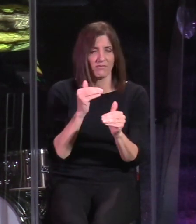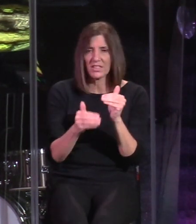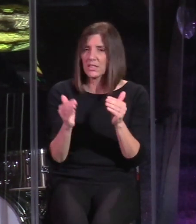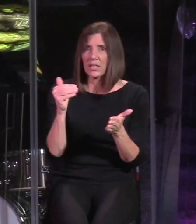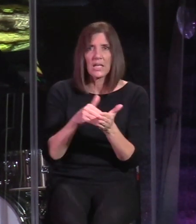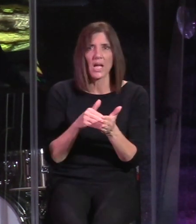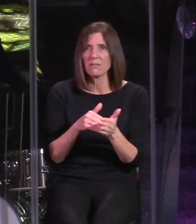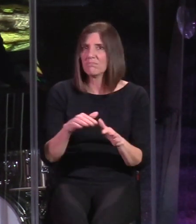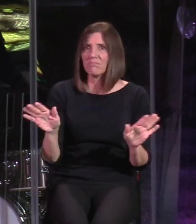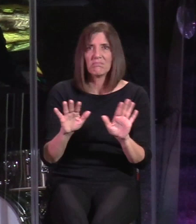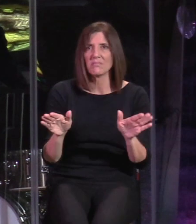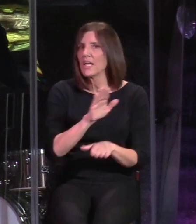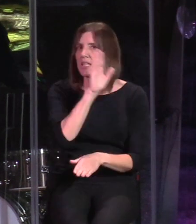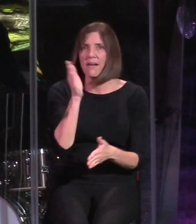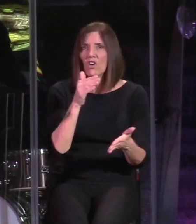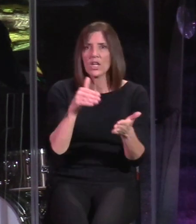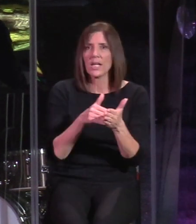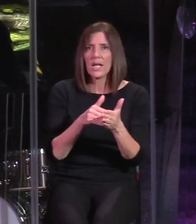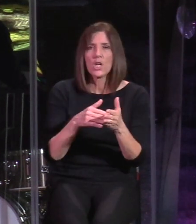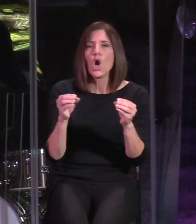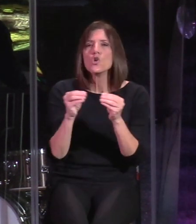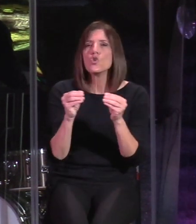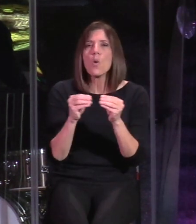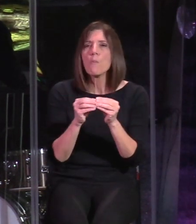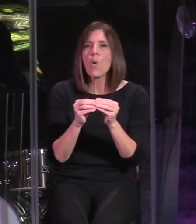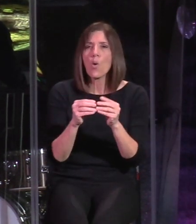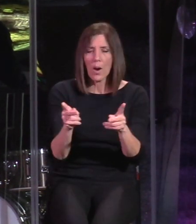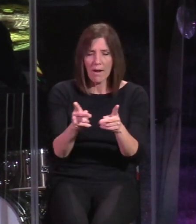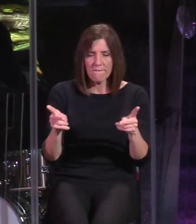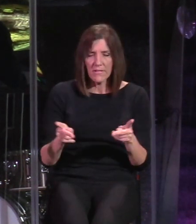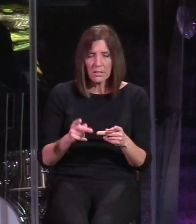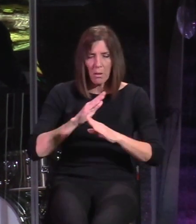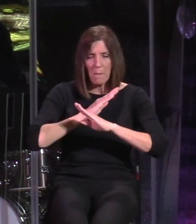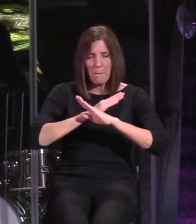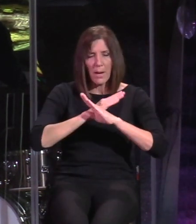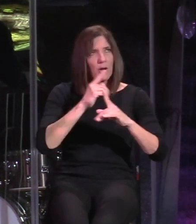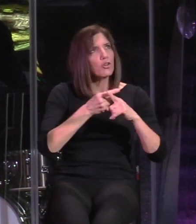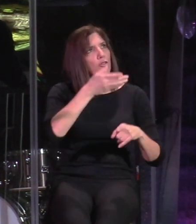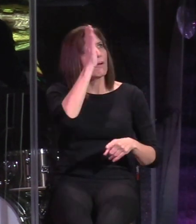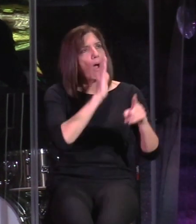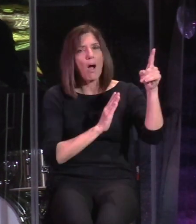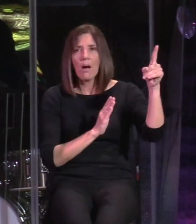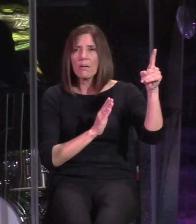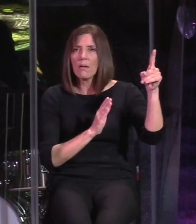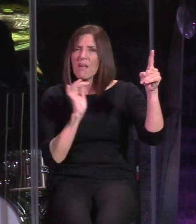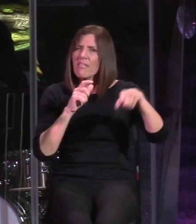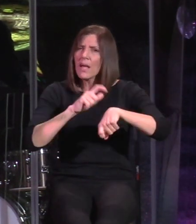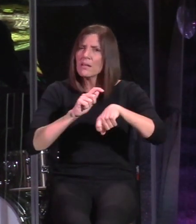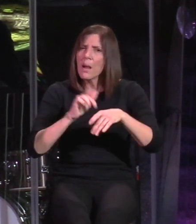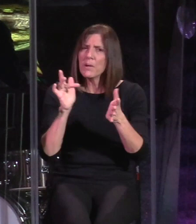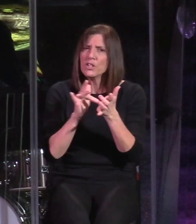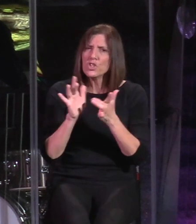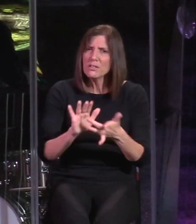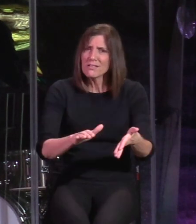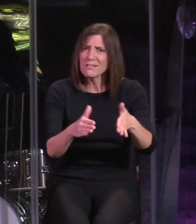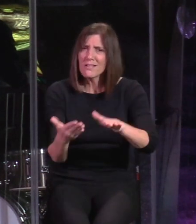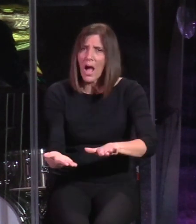not going to be put back in place again. There's no longer a physical barrier to God in the most holy place.